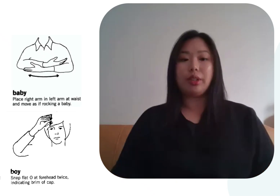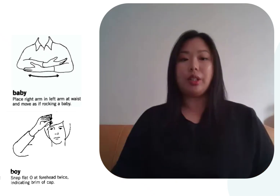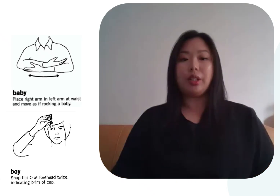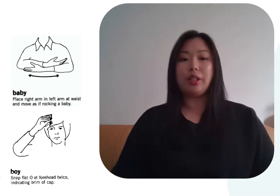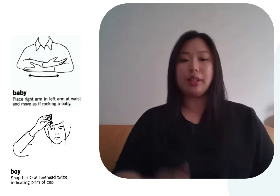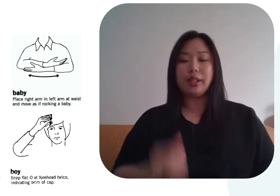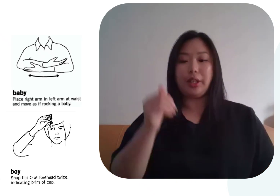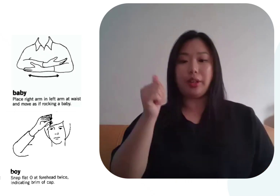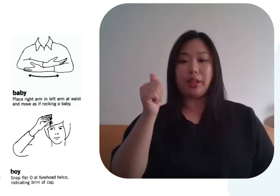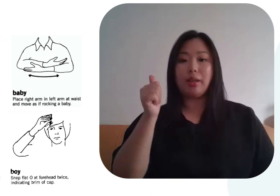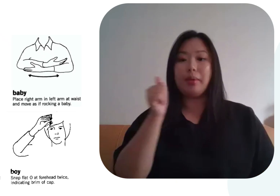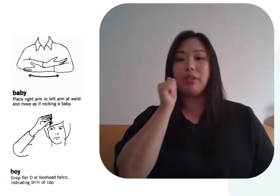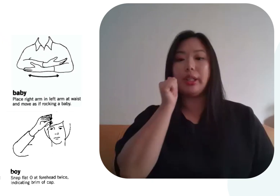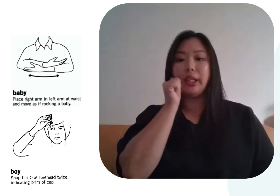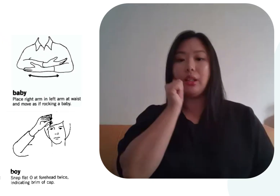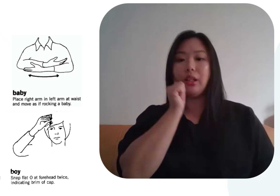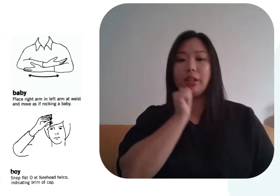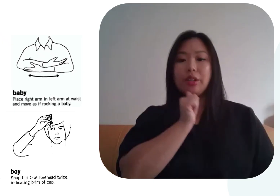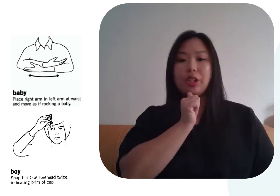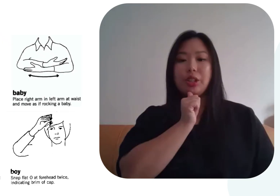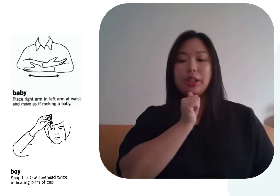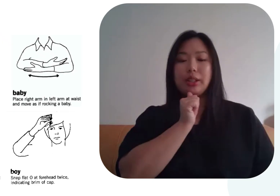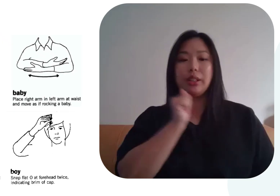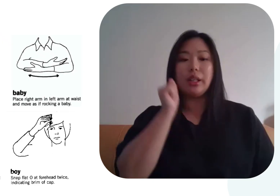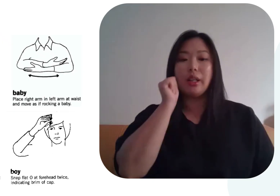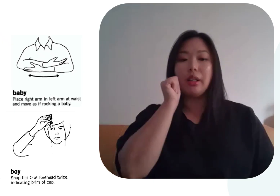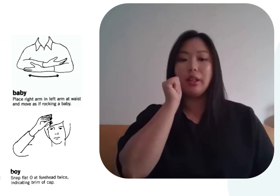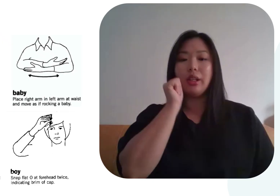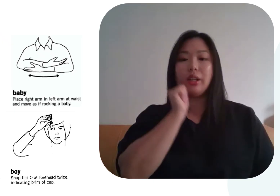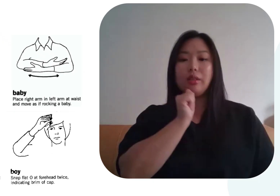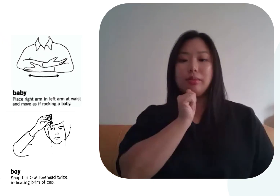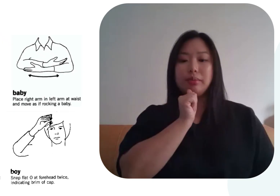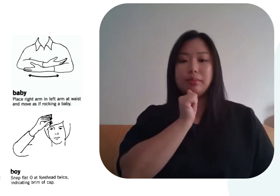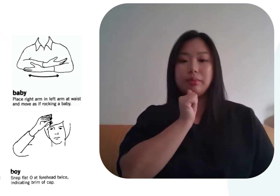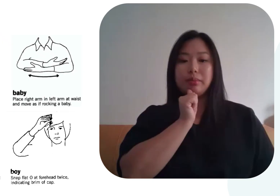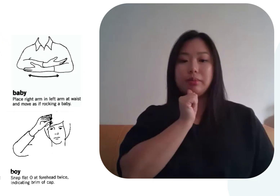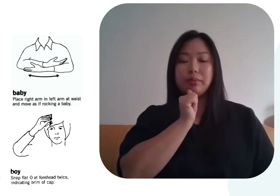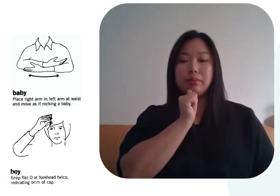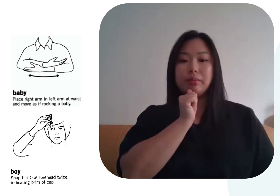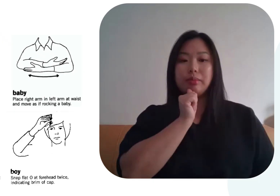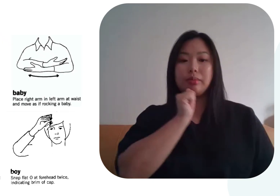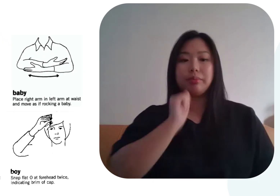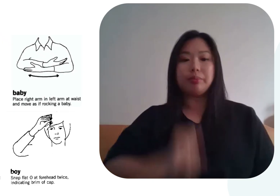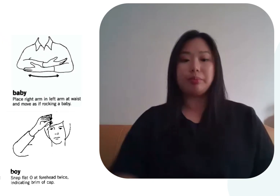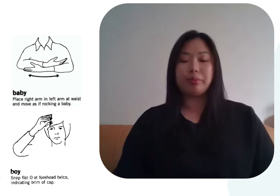For girl, you take your thumb and run it along your cheek. Girl.